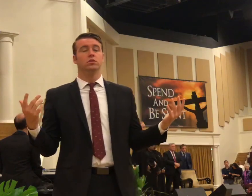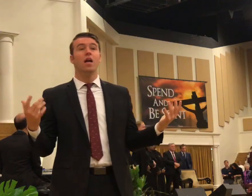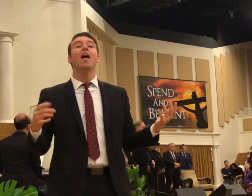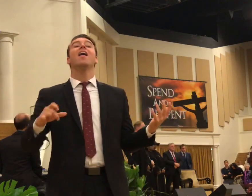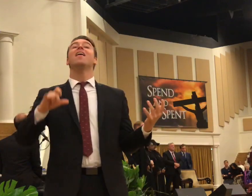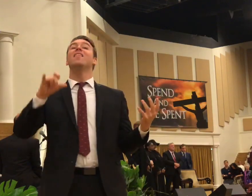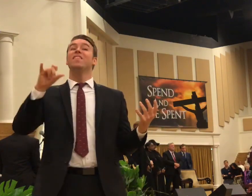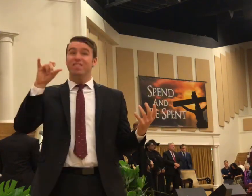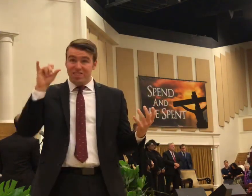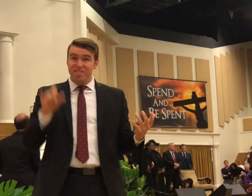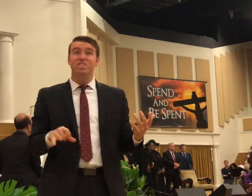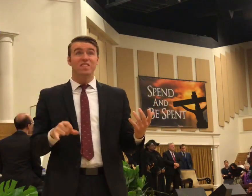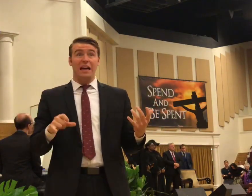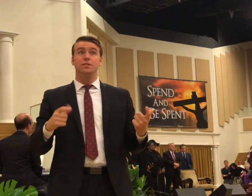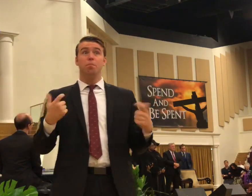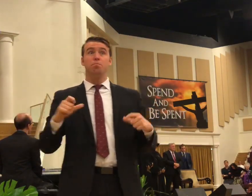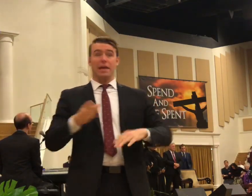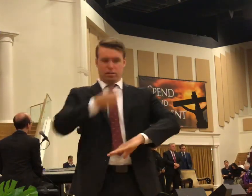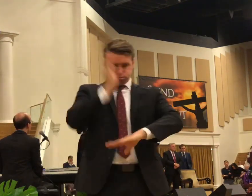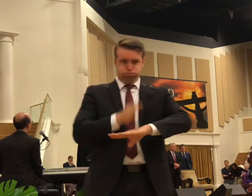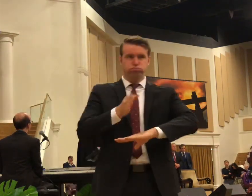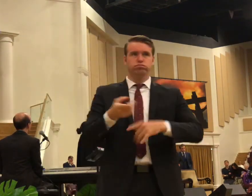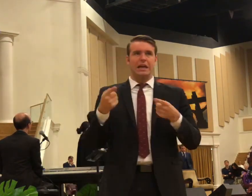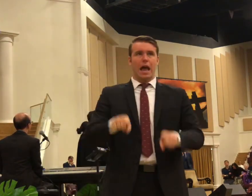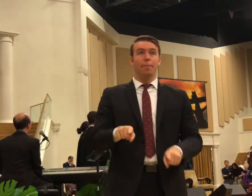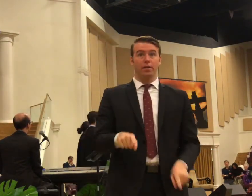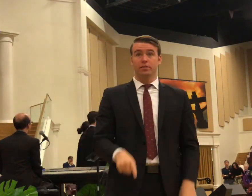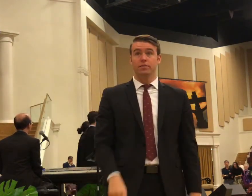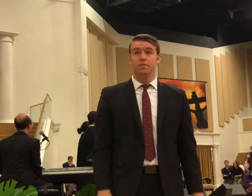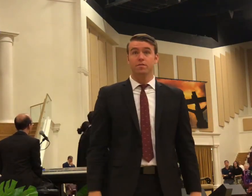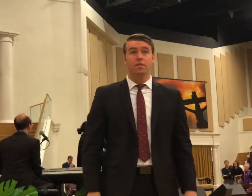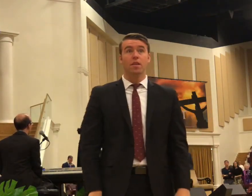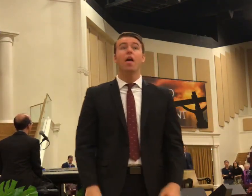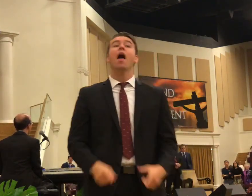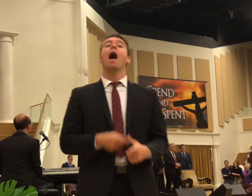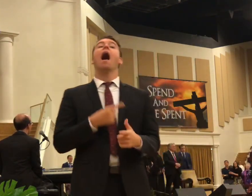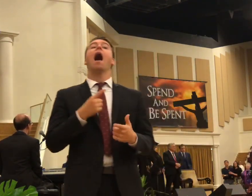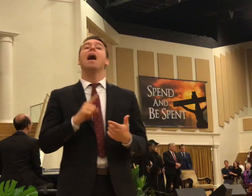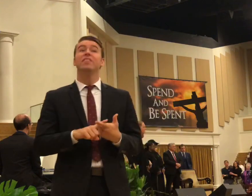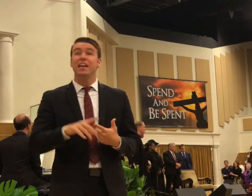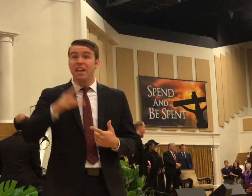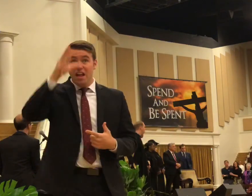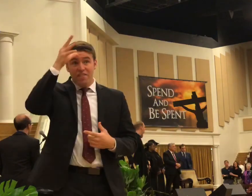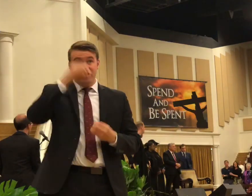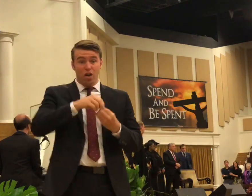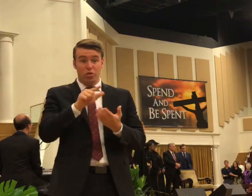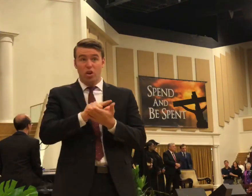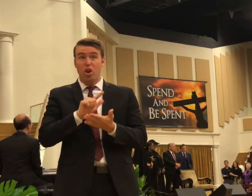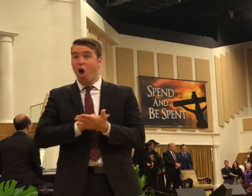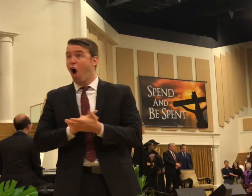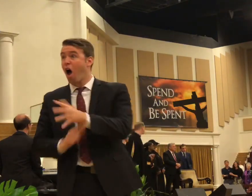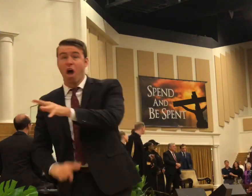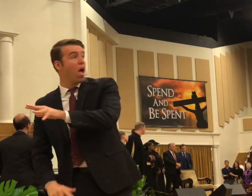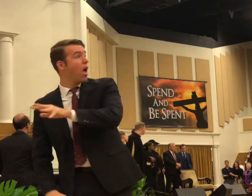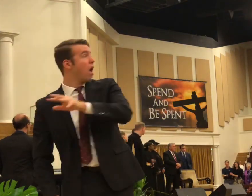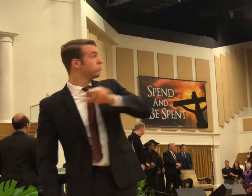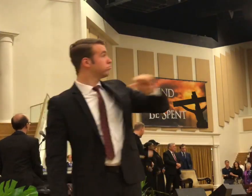That's a pretty chirological intervention. And then your father-in-law's lifelighted